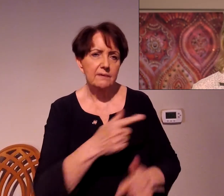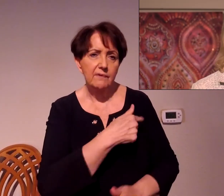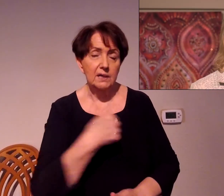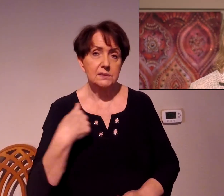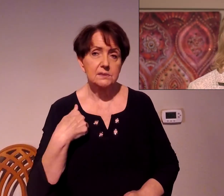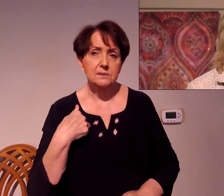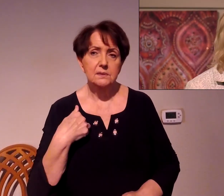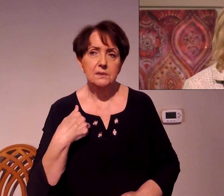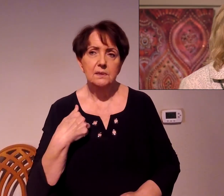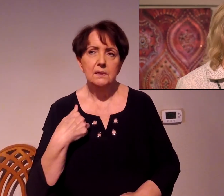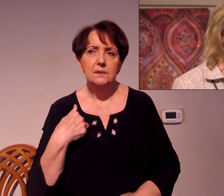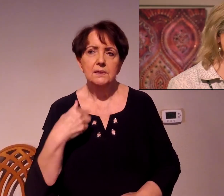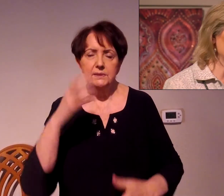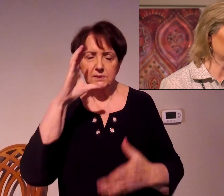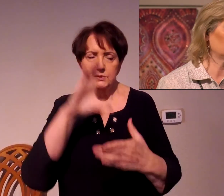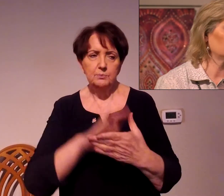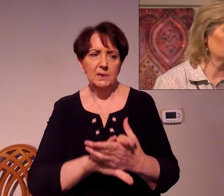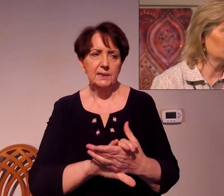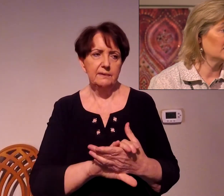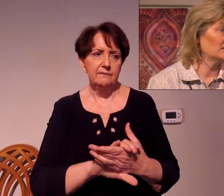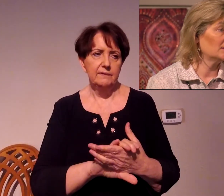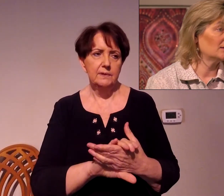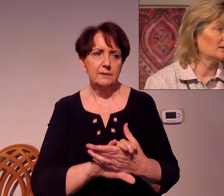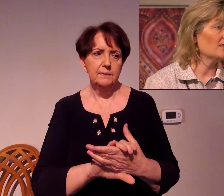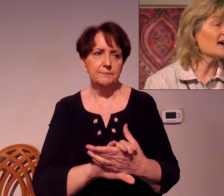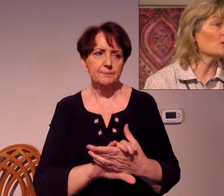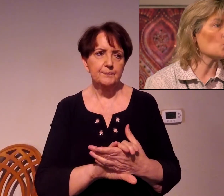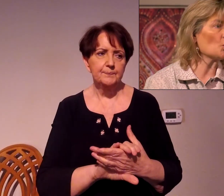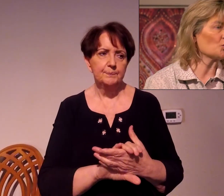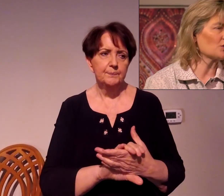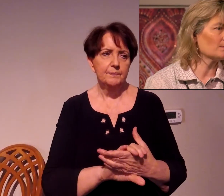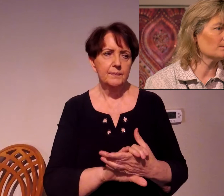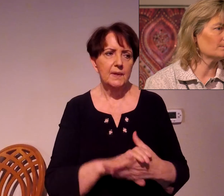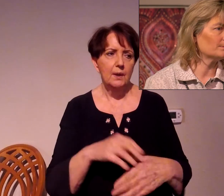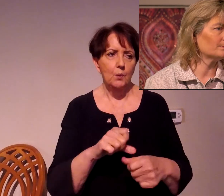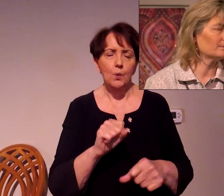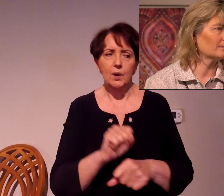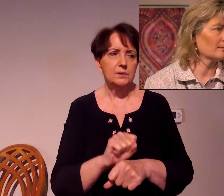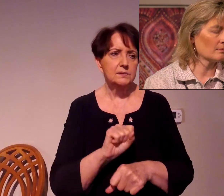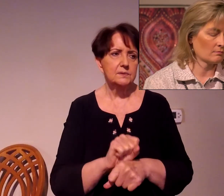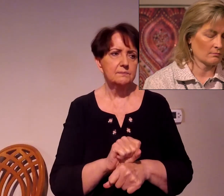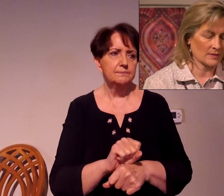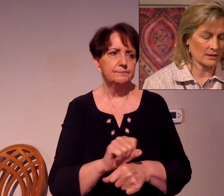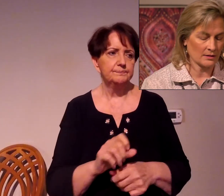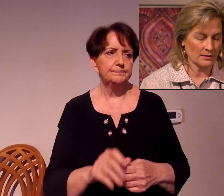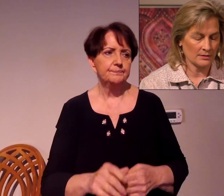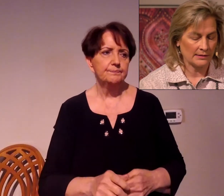us is to believe that it works.